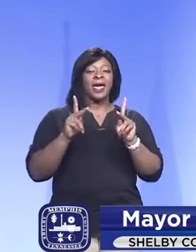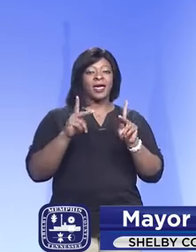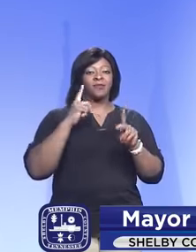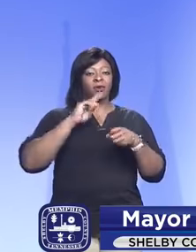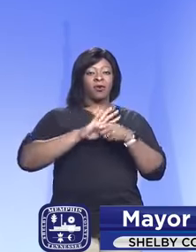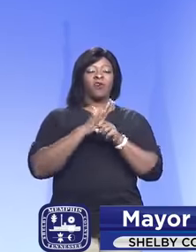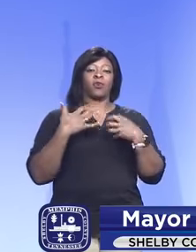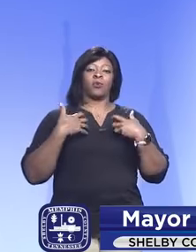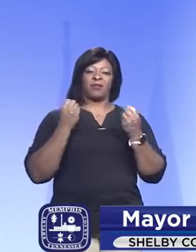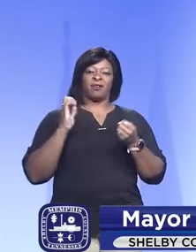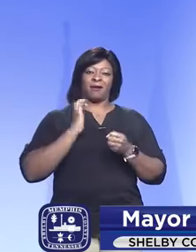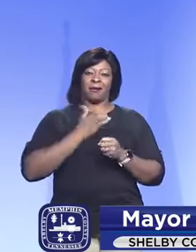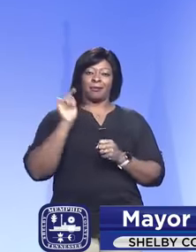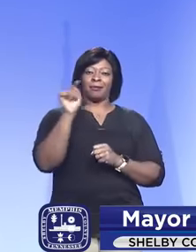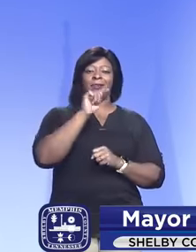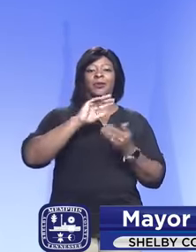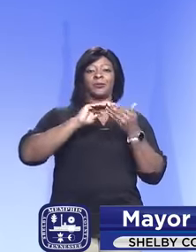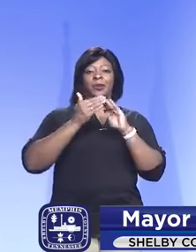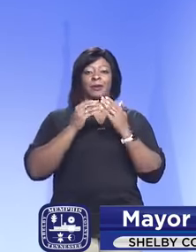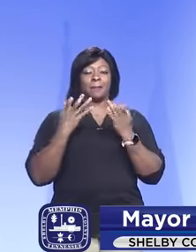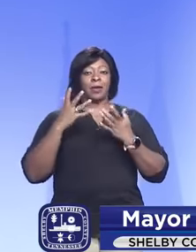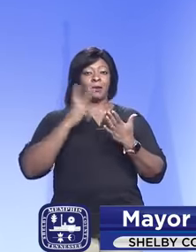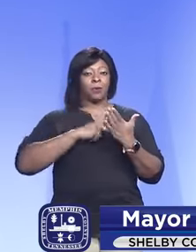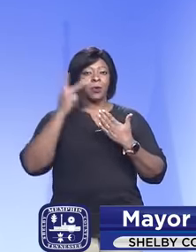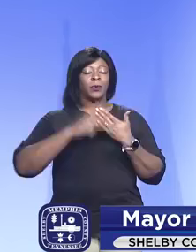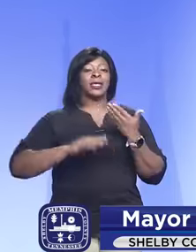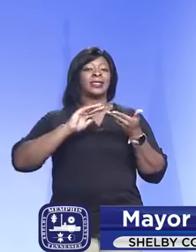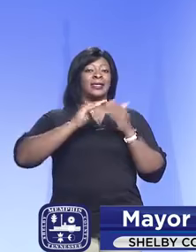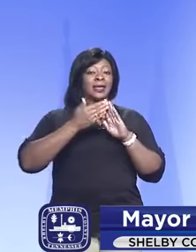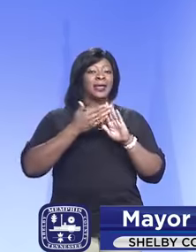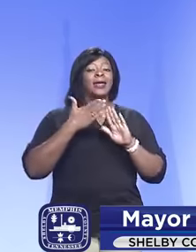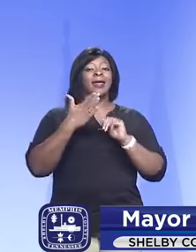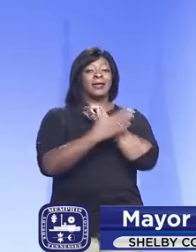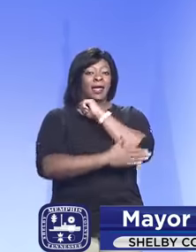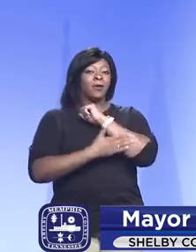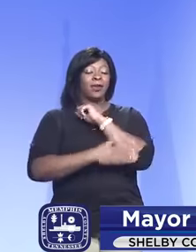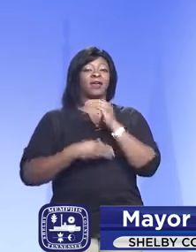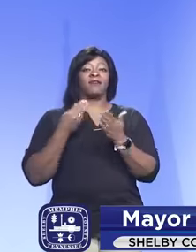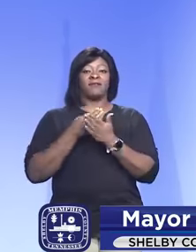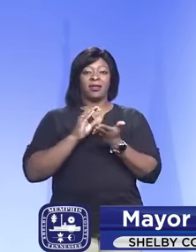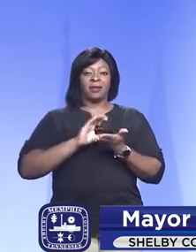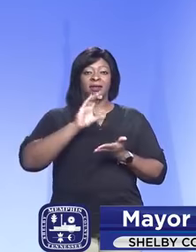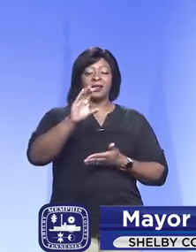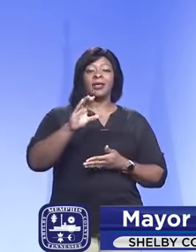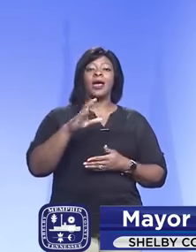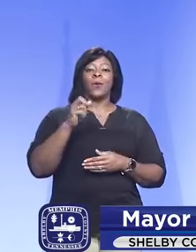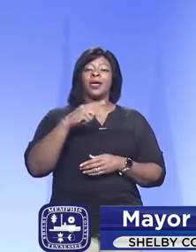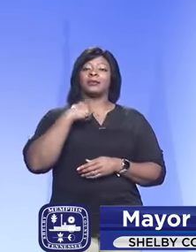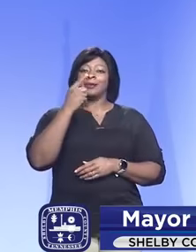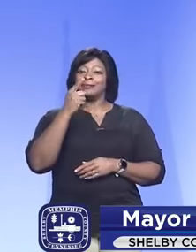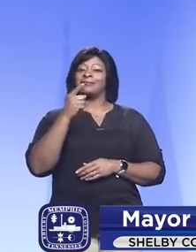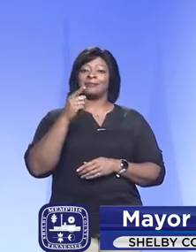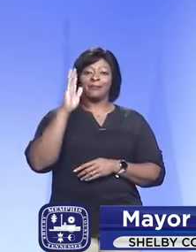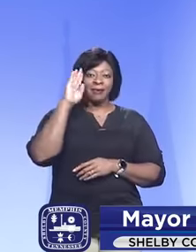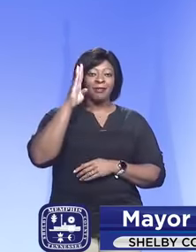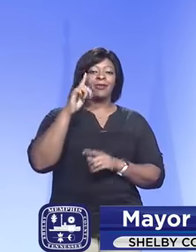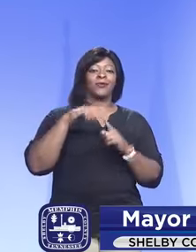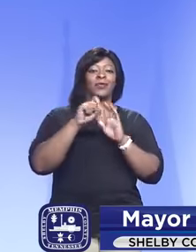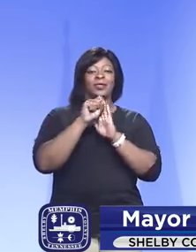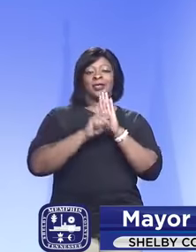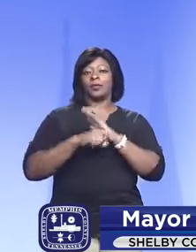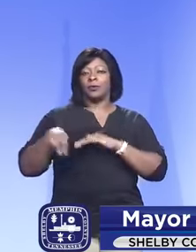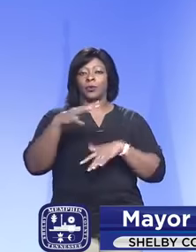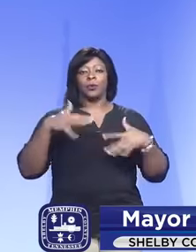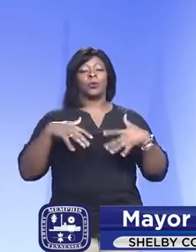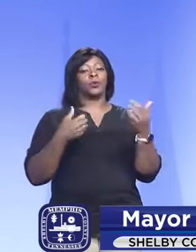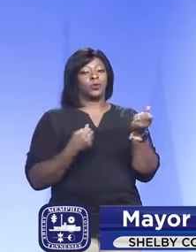in our community. Many of those programs are city-county funded. In addition, I should shout out the state, because the state have been very supportive